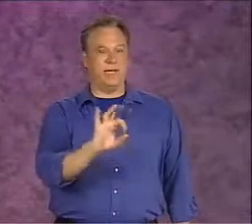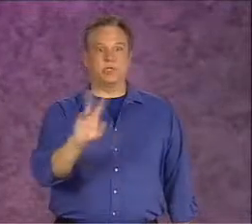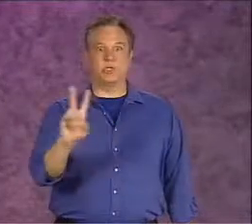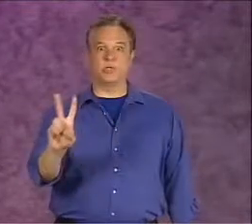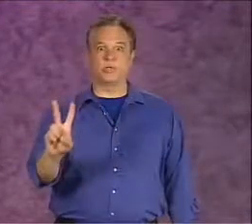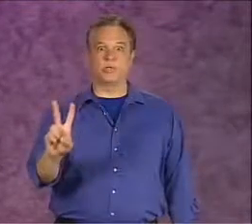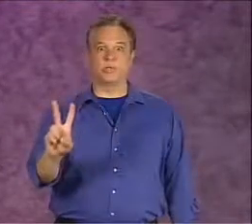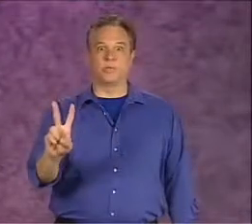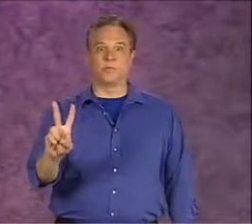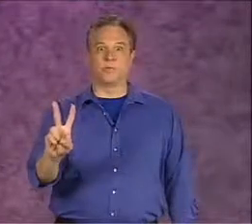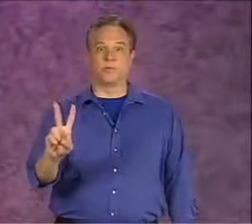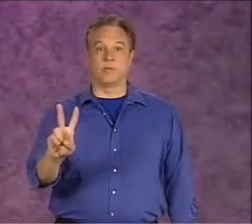392.